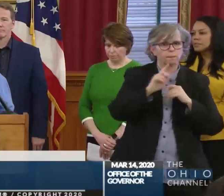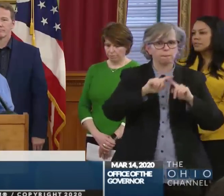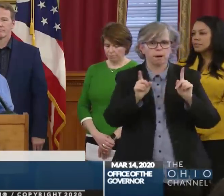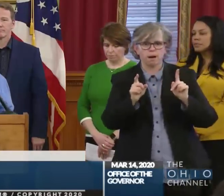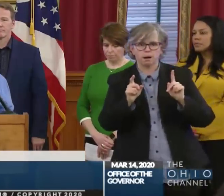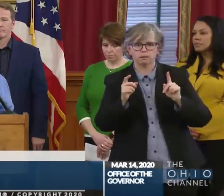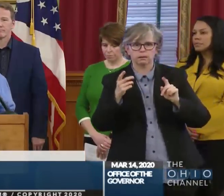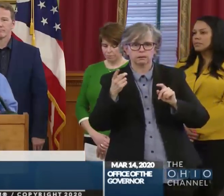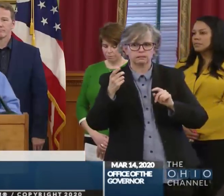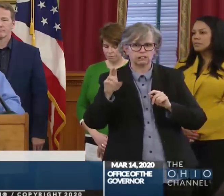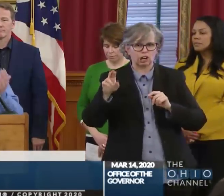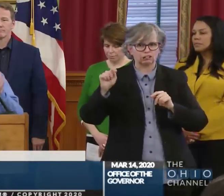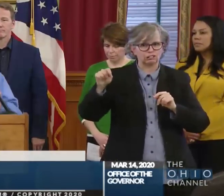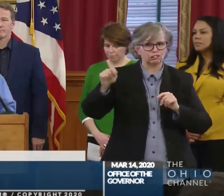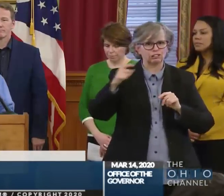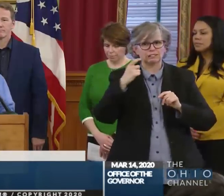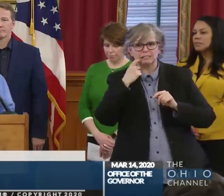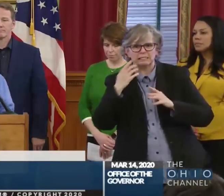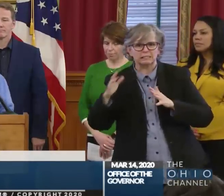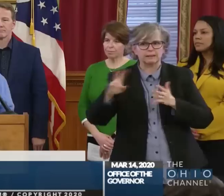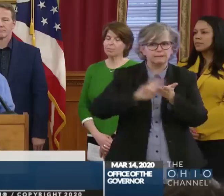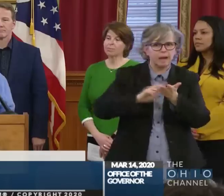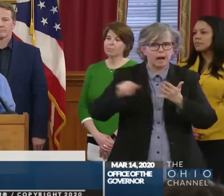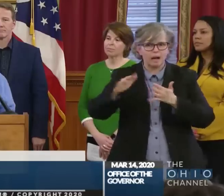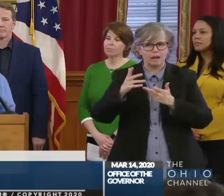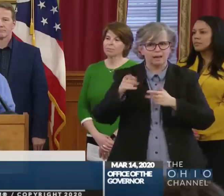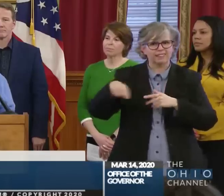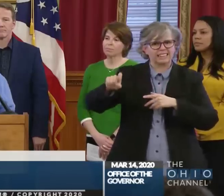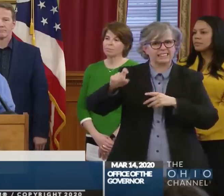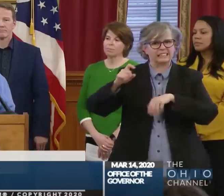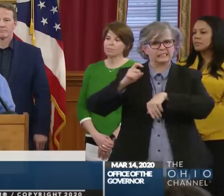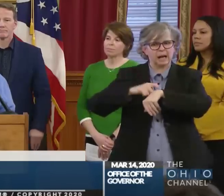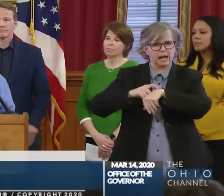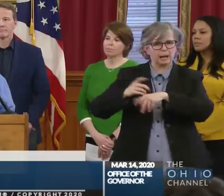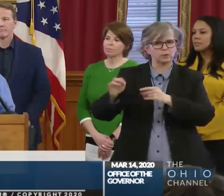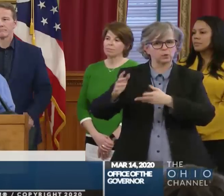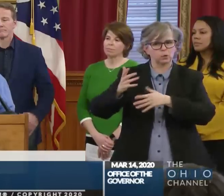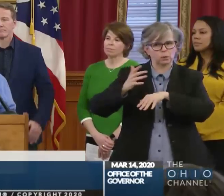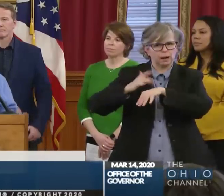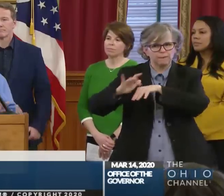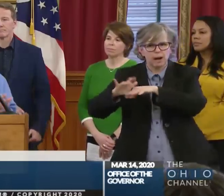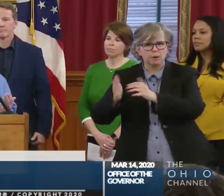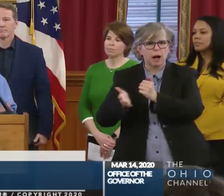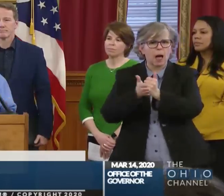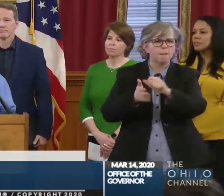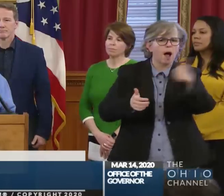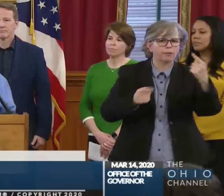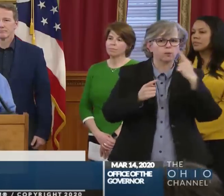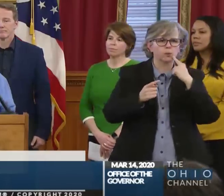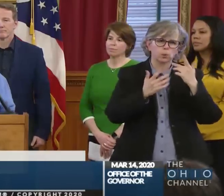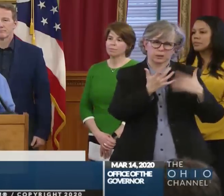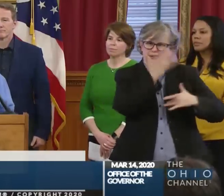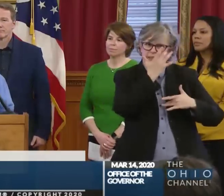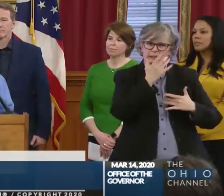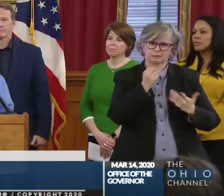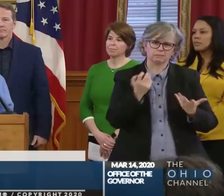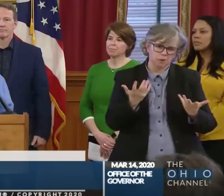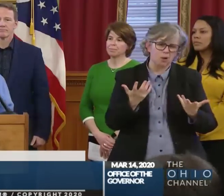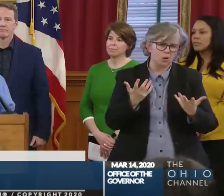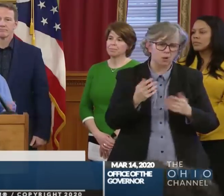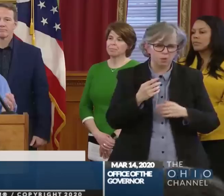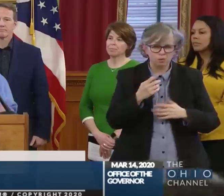But also, even if it's surgery that you never would be required to be really in the hospital and have